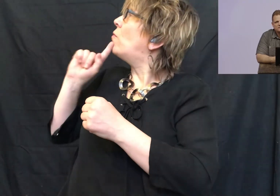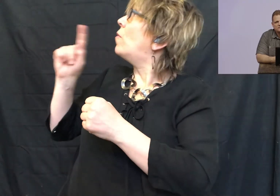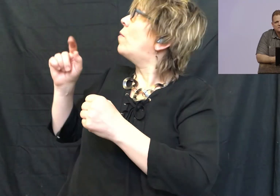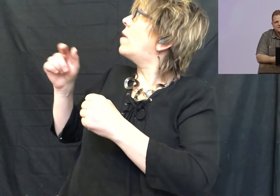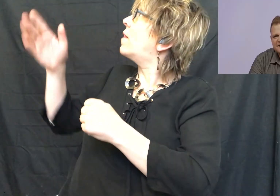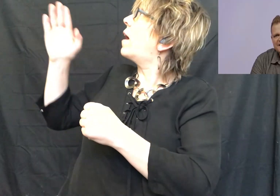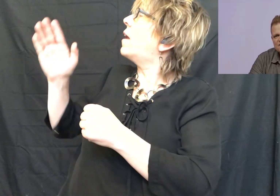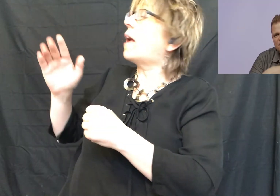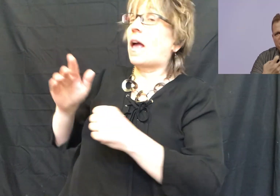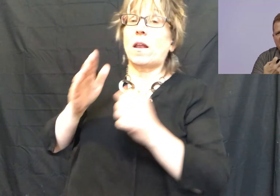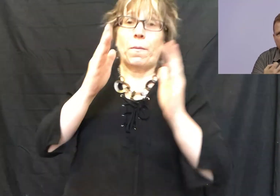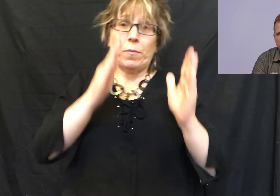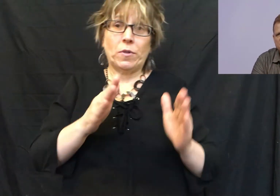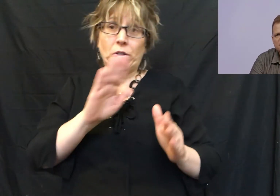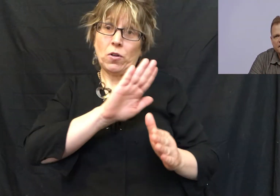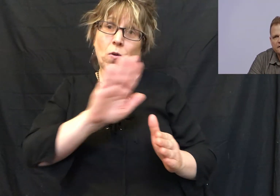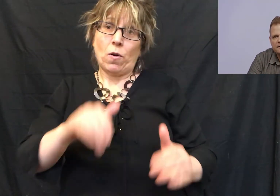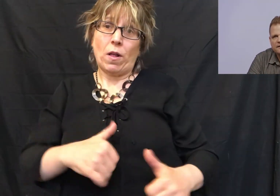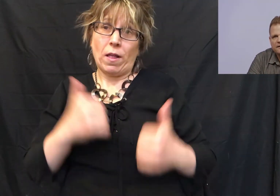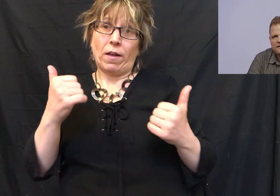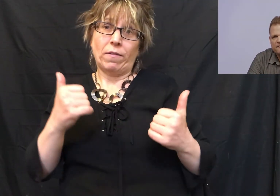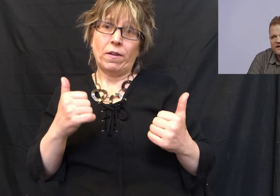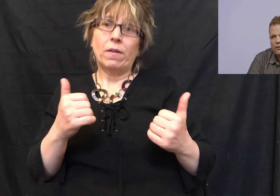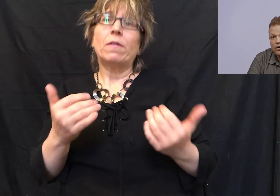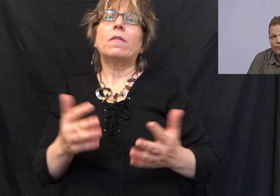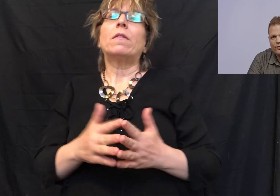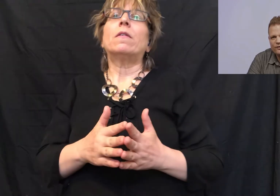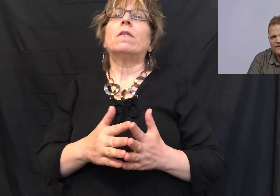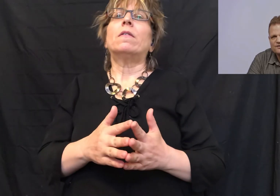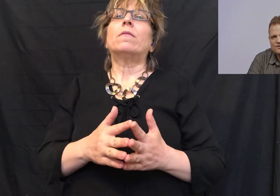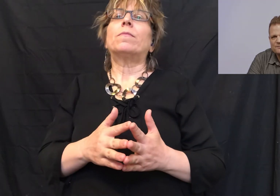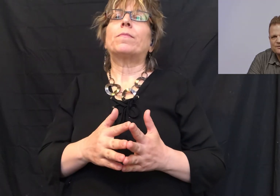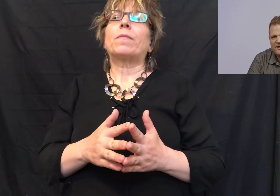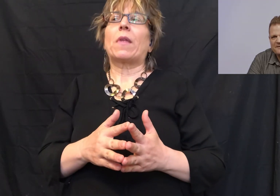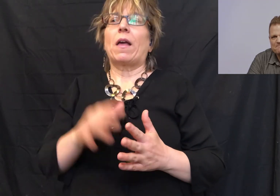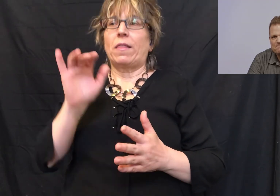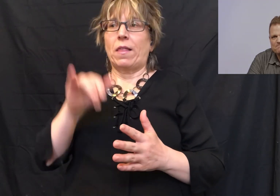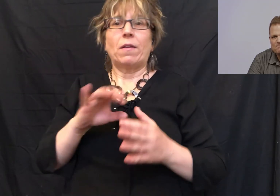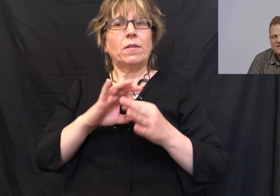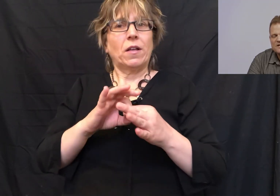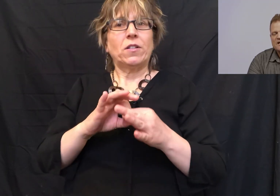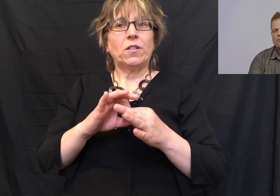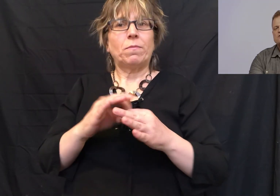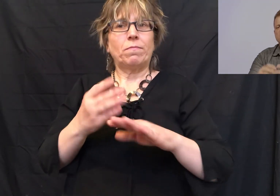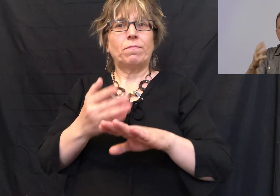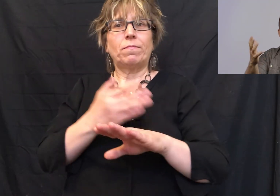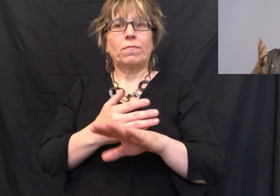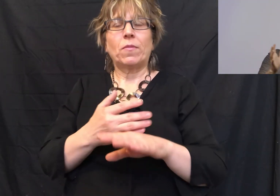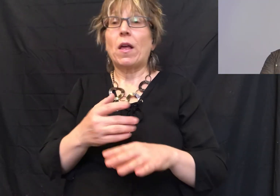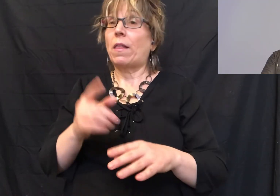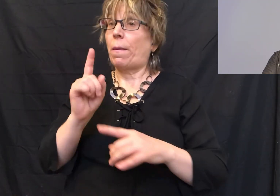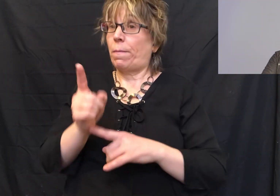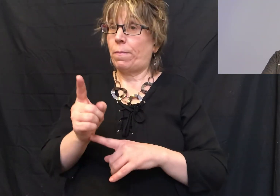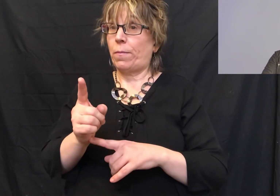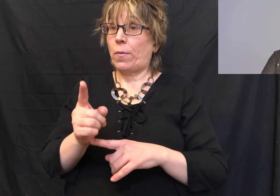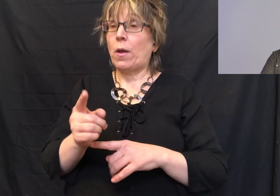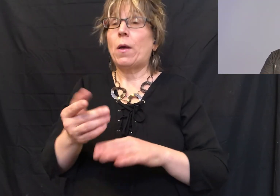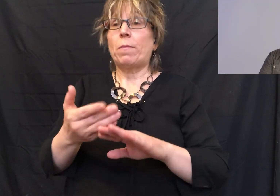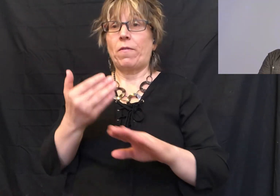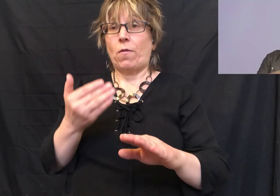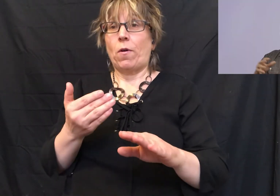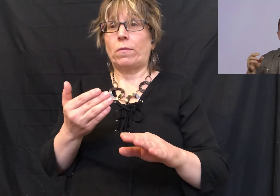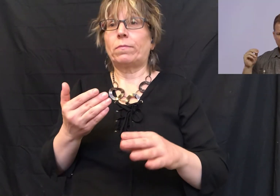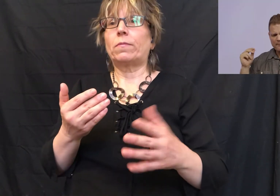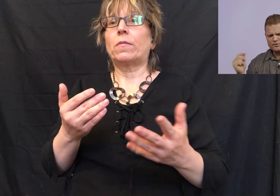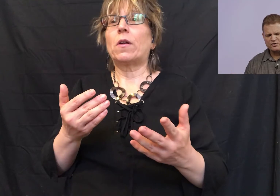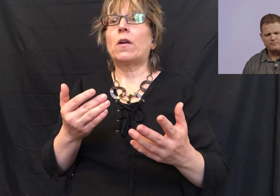trust. Let's get that stuff out that's in there. Find out where our real relationships are at. I want to take this moment before I end